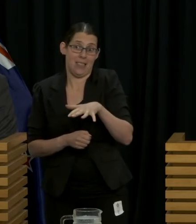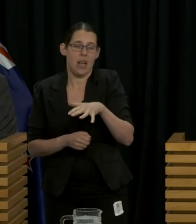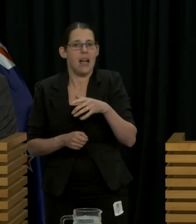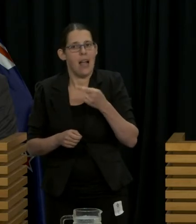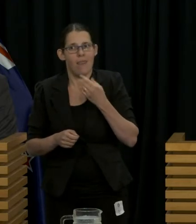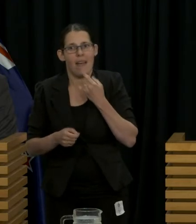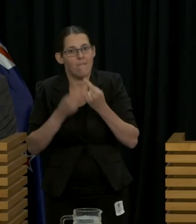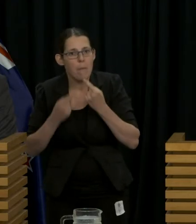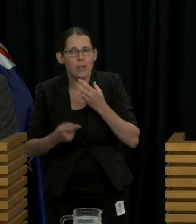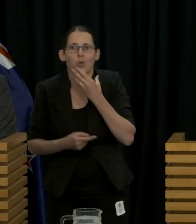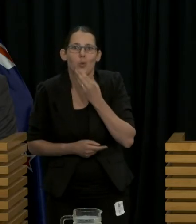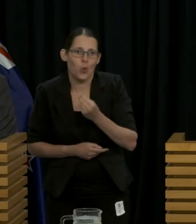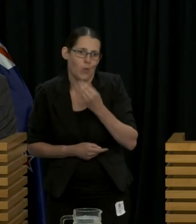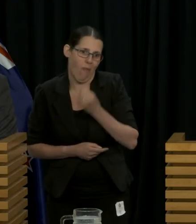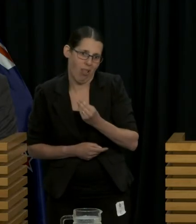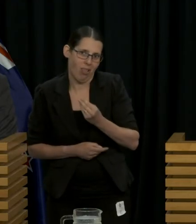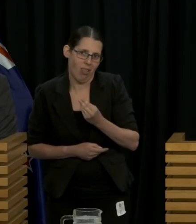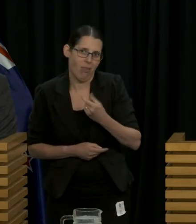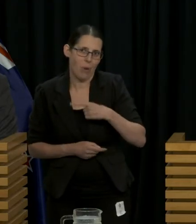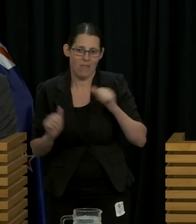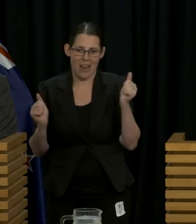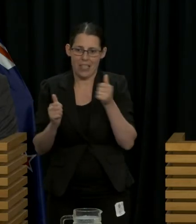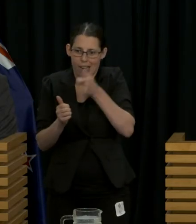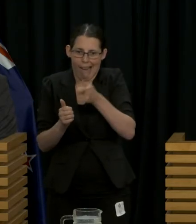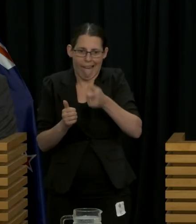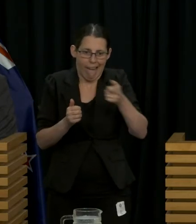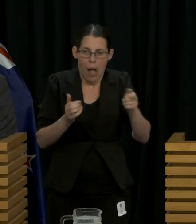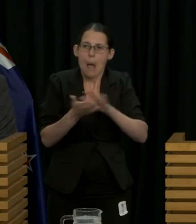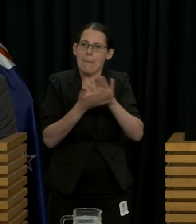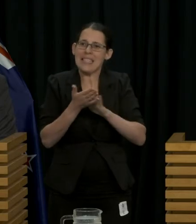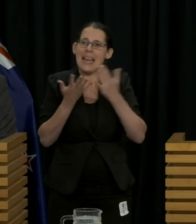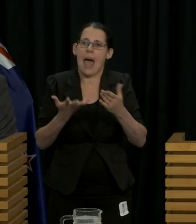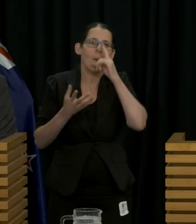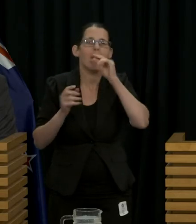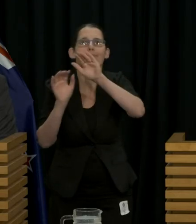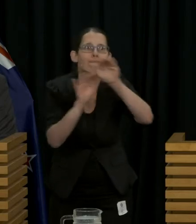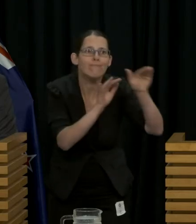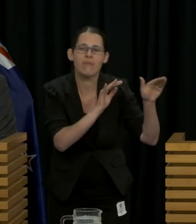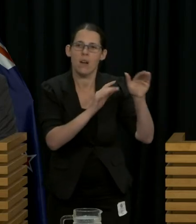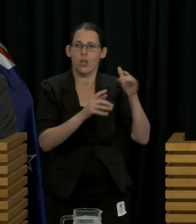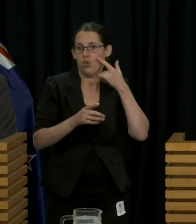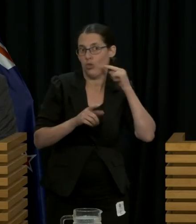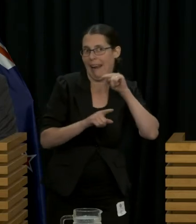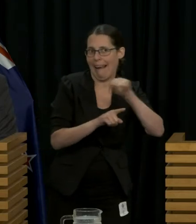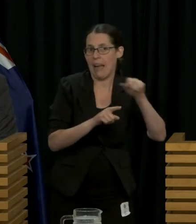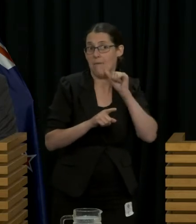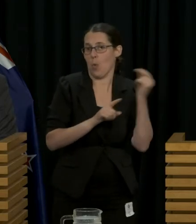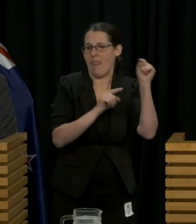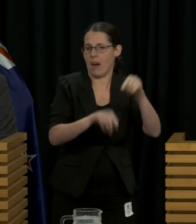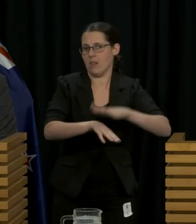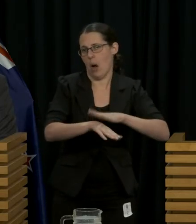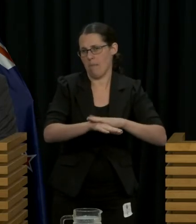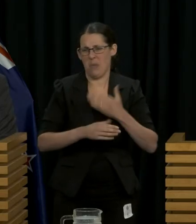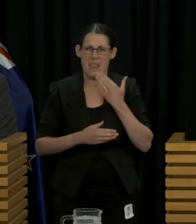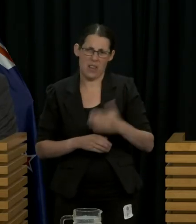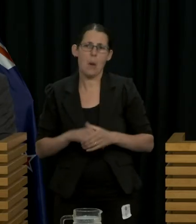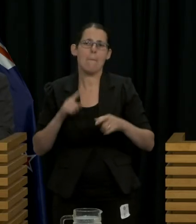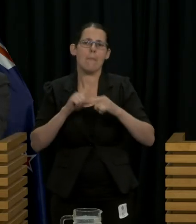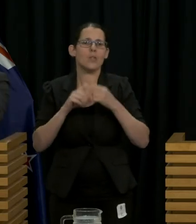information from both our QR code scanning and having the Bluetooth function turned on in the app. Thanks,